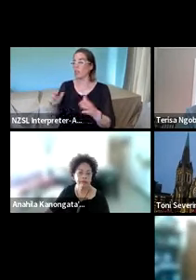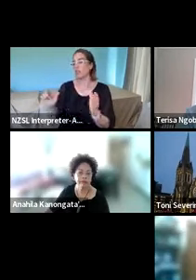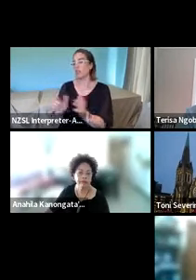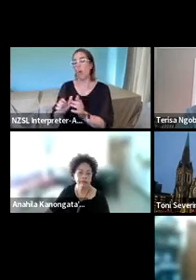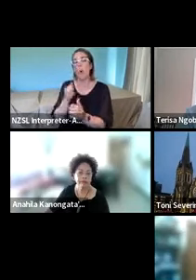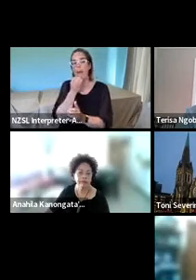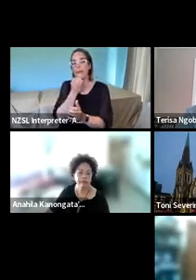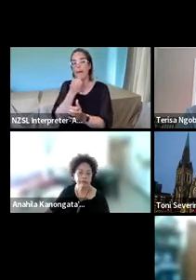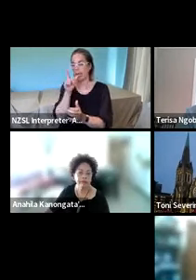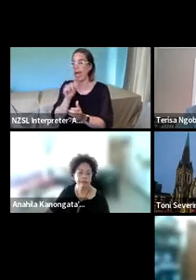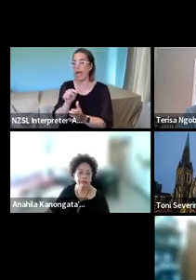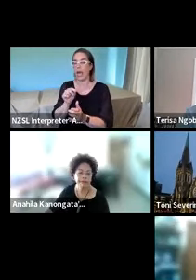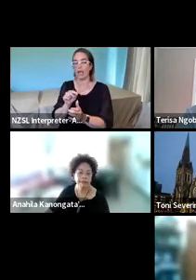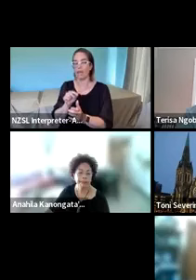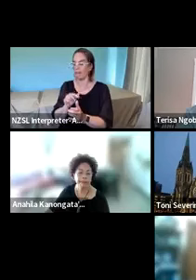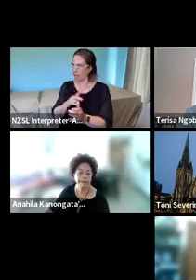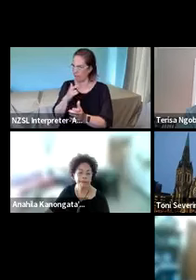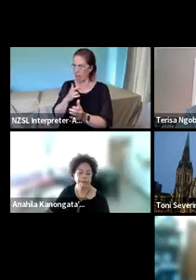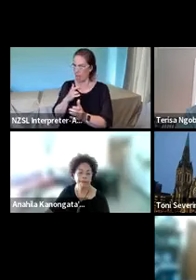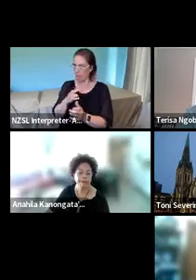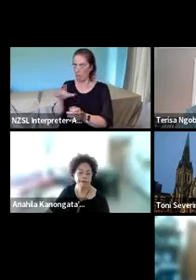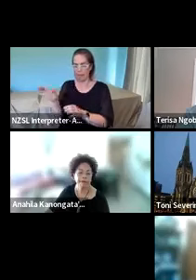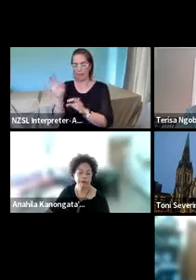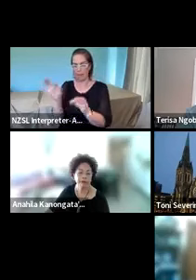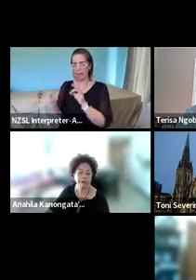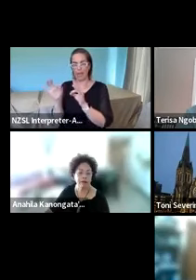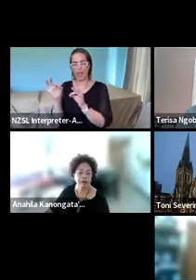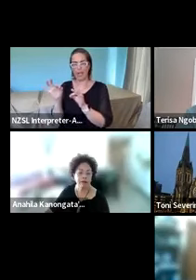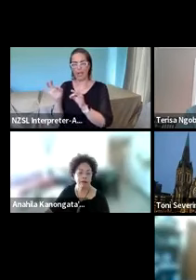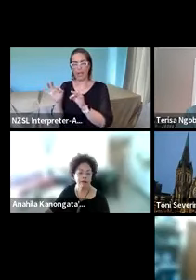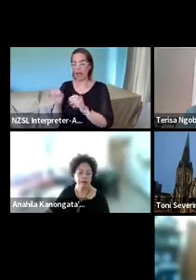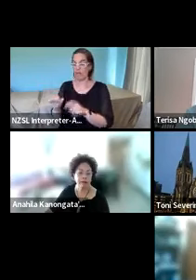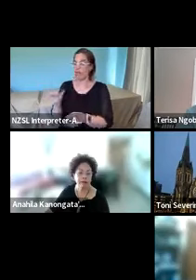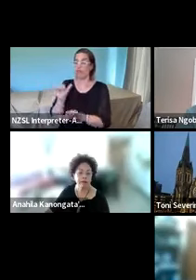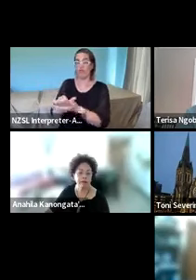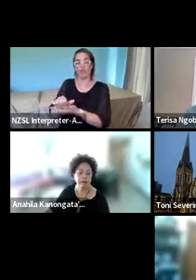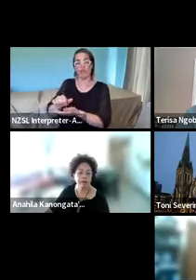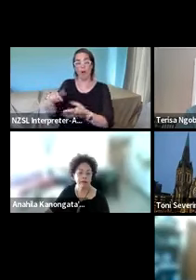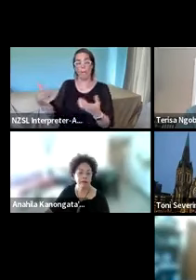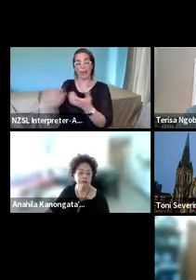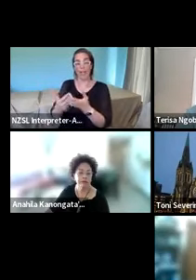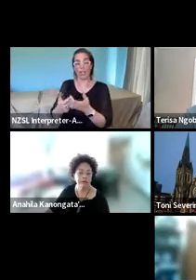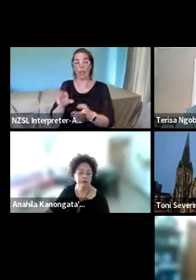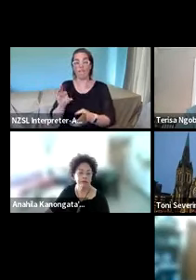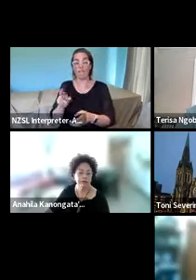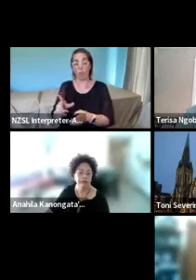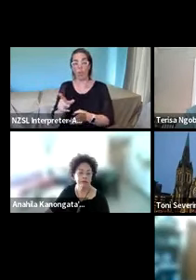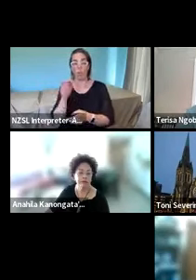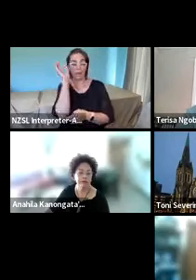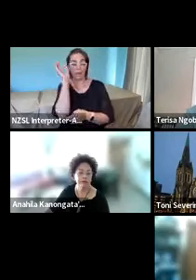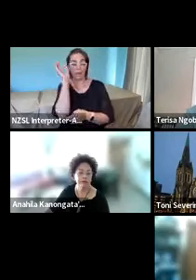from. So there'll still be that feeling of ensuring you're getting the right expertise, because you'll see the makeup of the rest of the committee and see what's missing and what's needed.